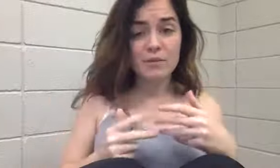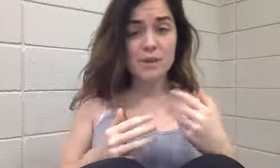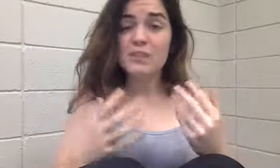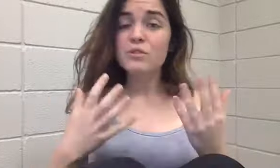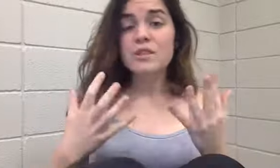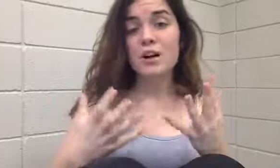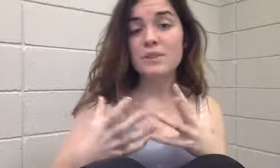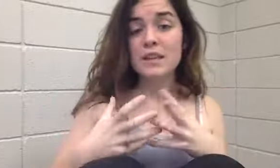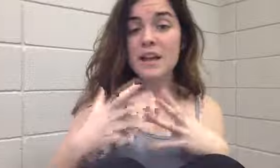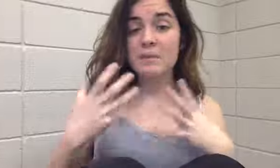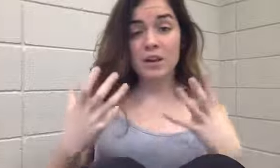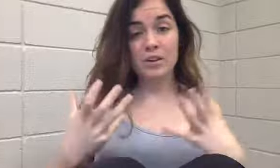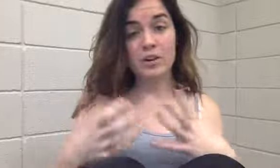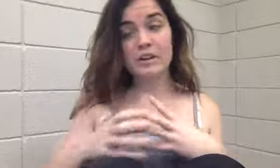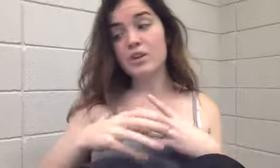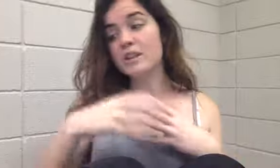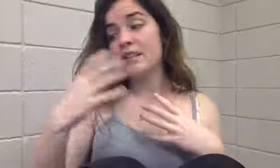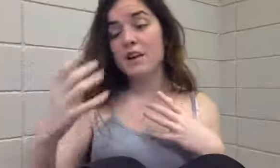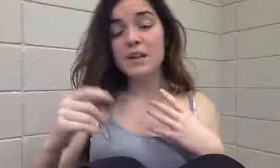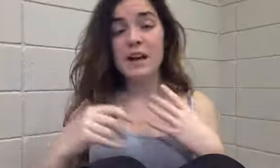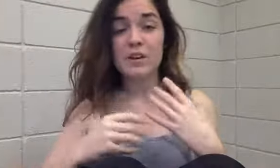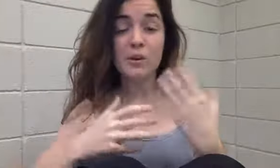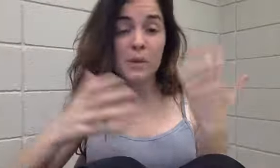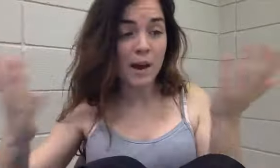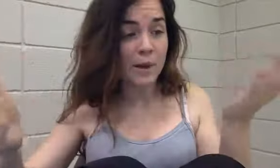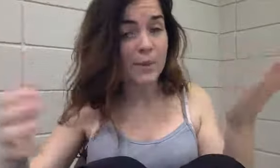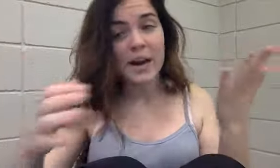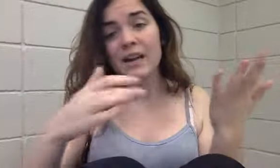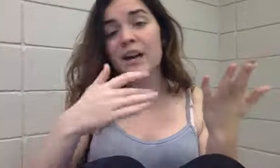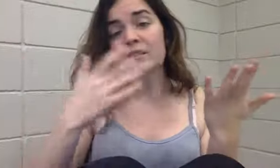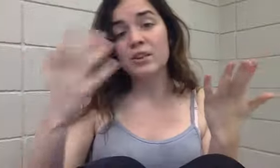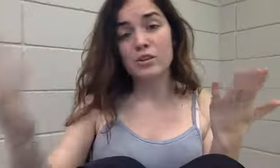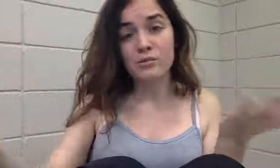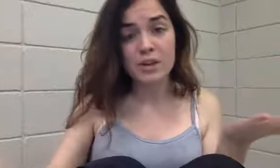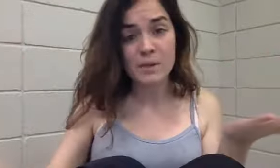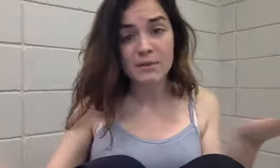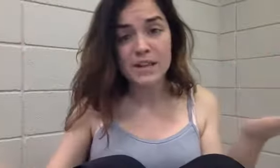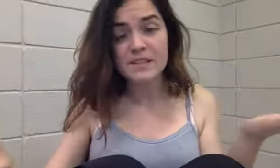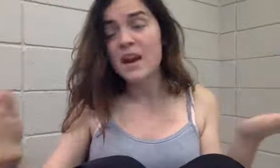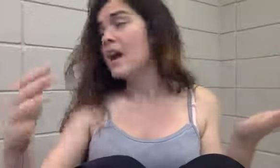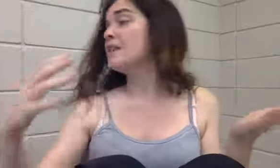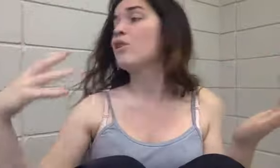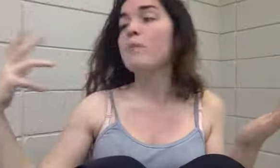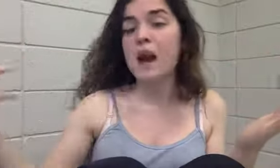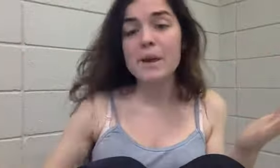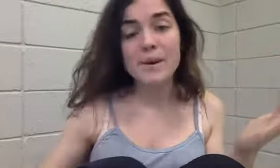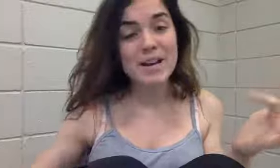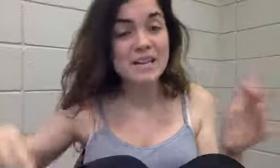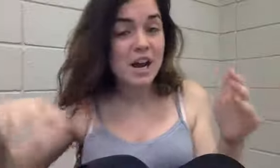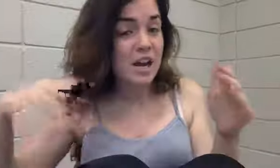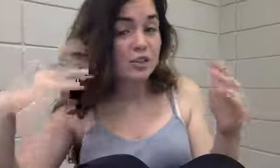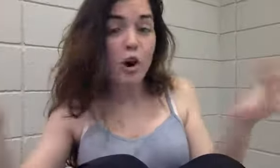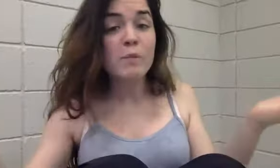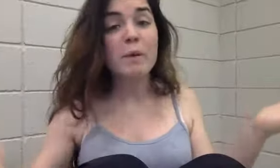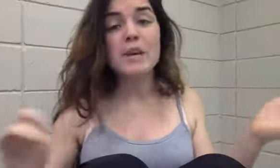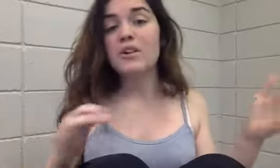and don't tell me that I am not good and try to tear me down and go behind my back and act like they're a friend in my face and then go behind my back and talk about me and call me